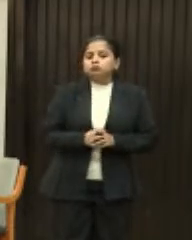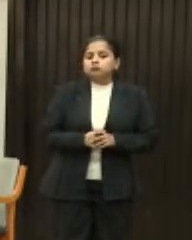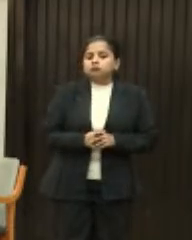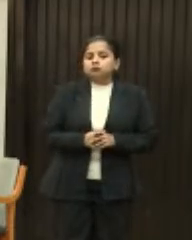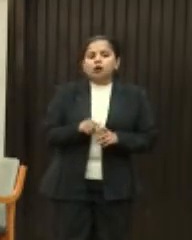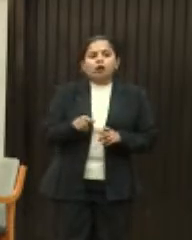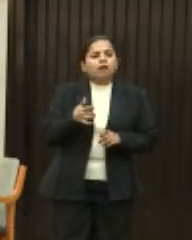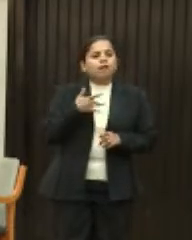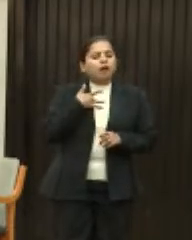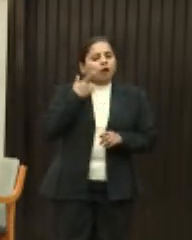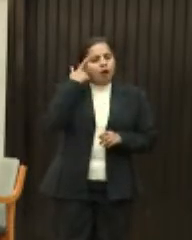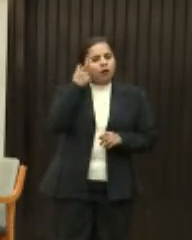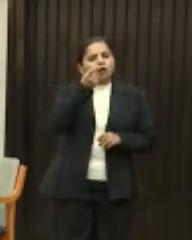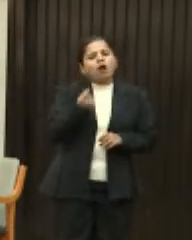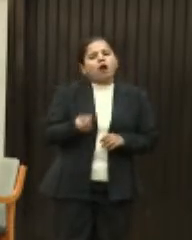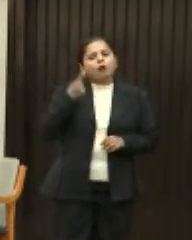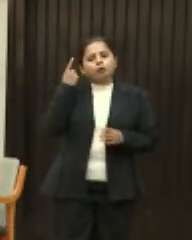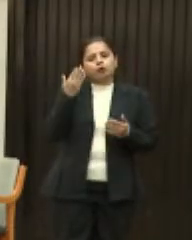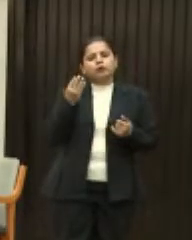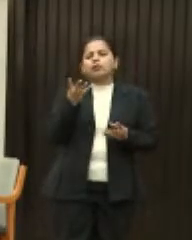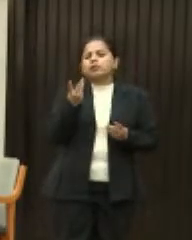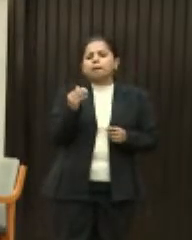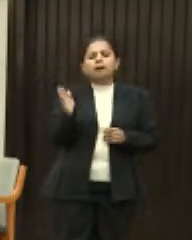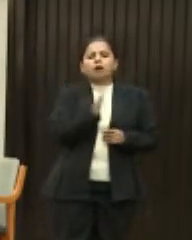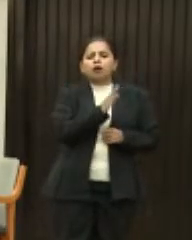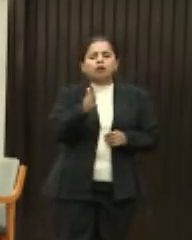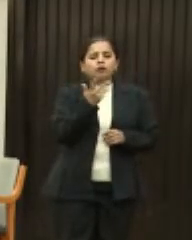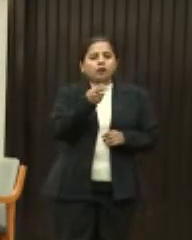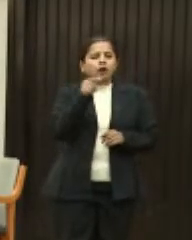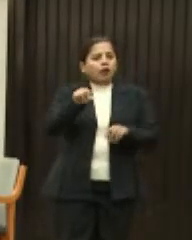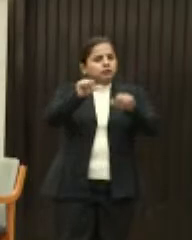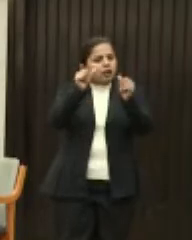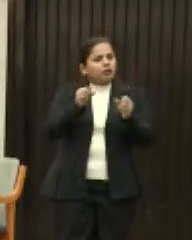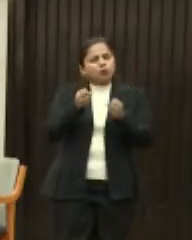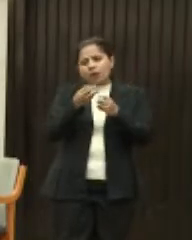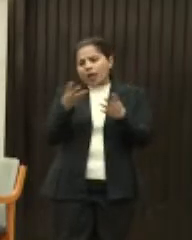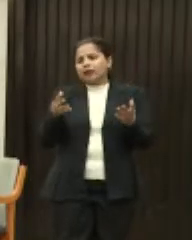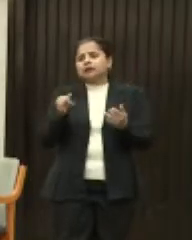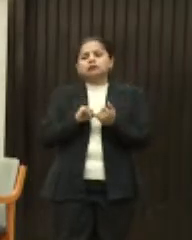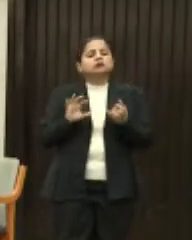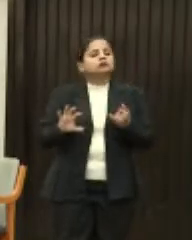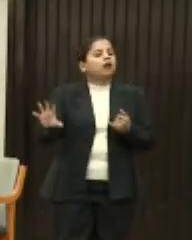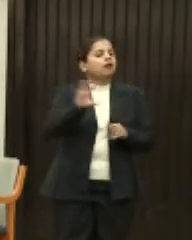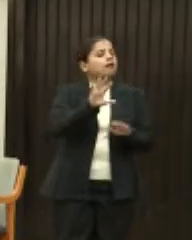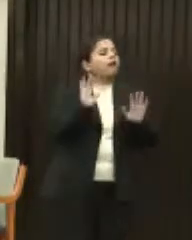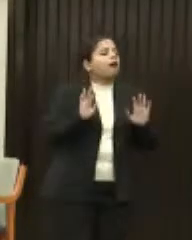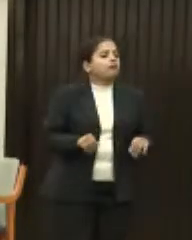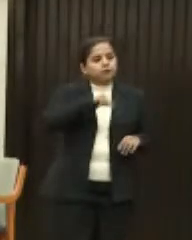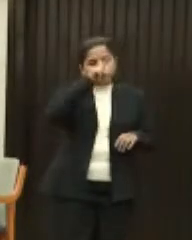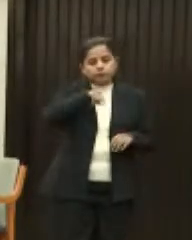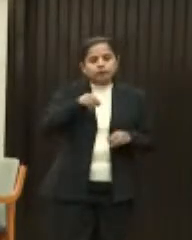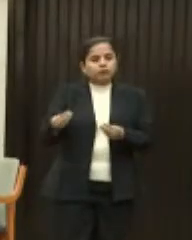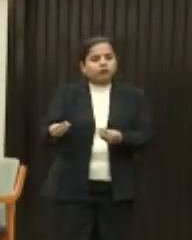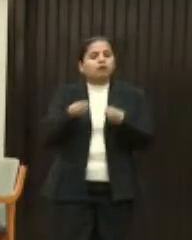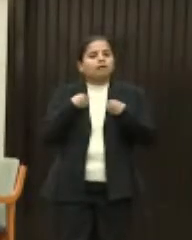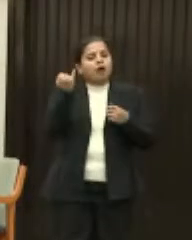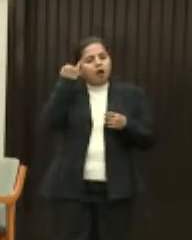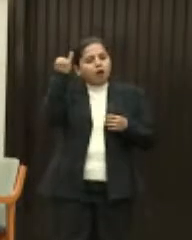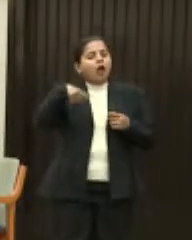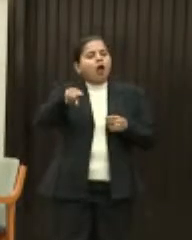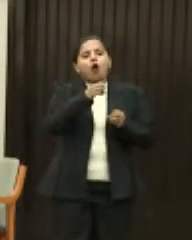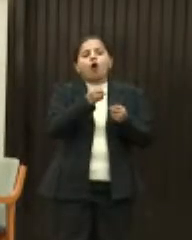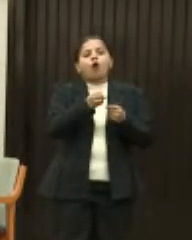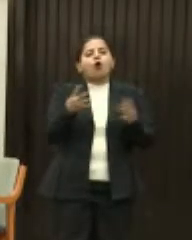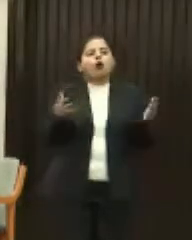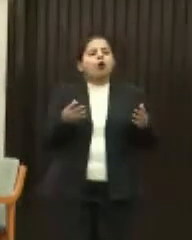Which gives you a rough idea of the number of statutes that will exist in any state. India Code gives us an idea of how many union